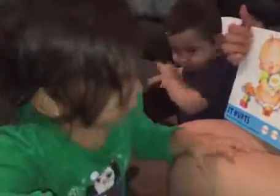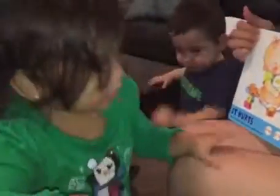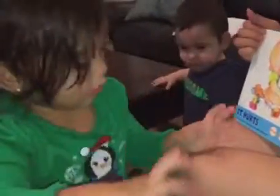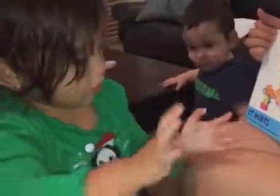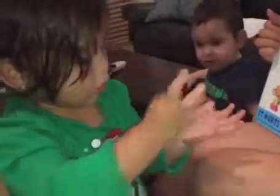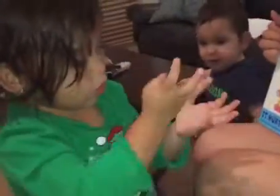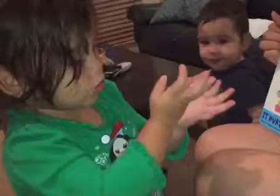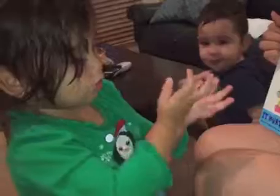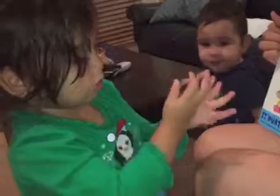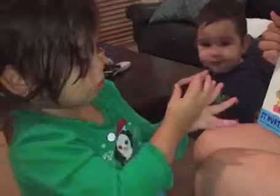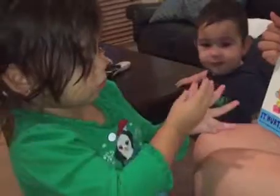Help.